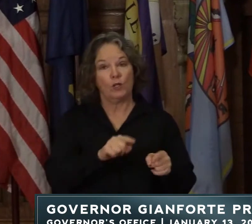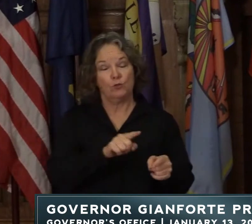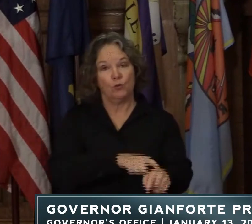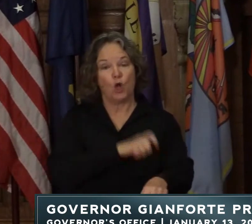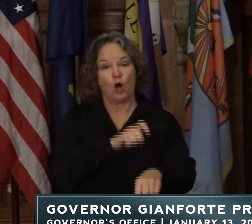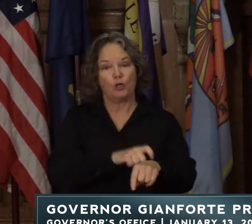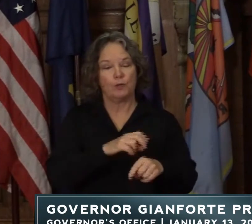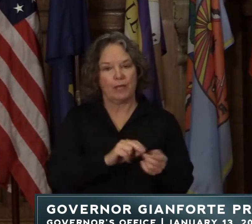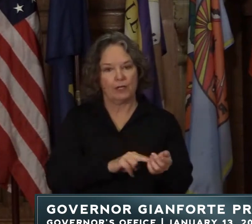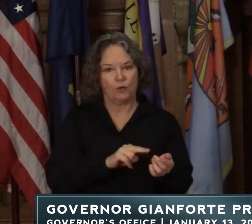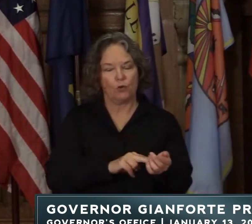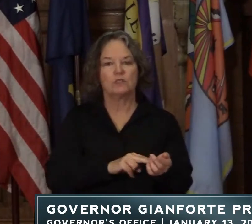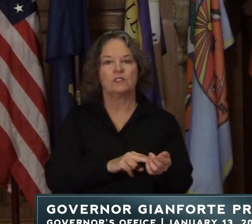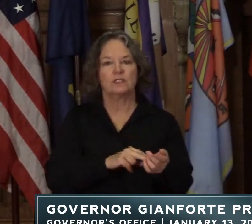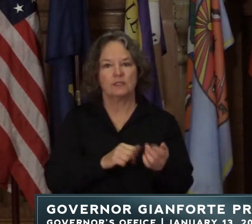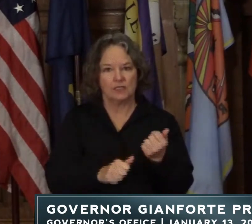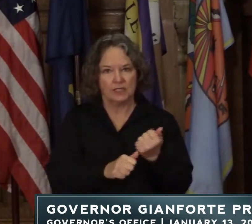living.